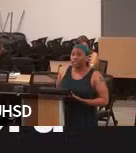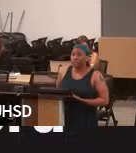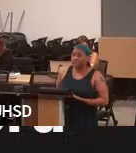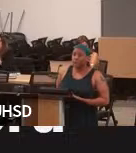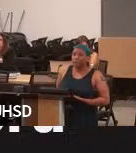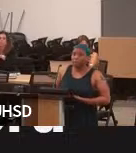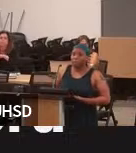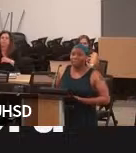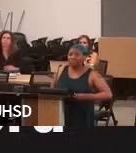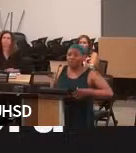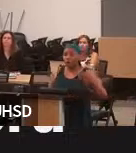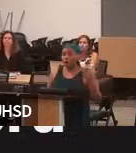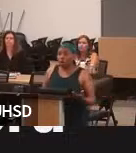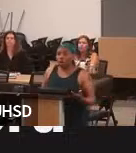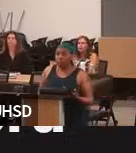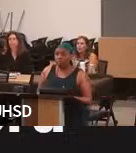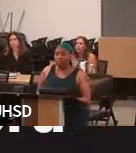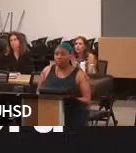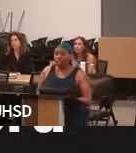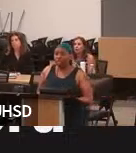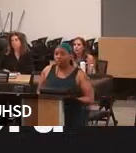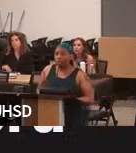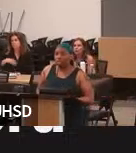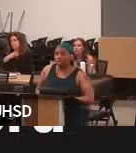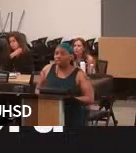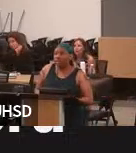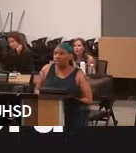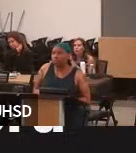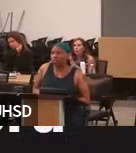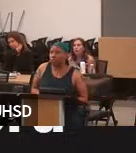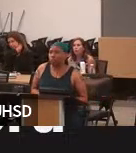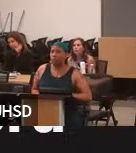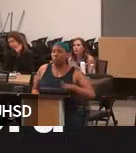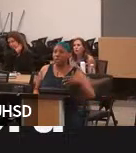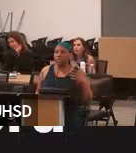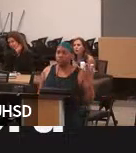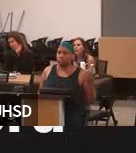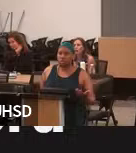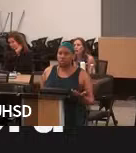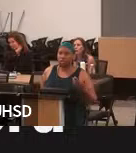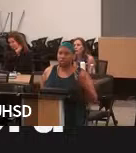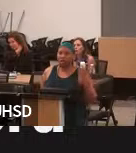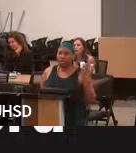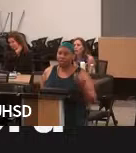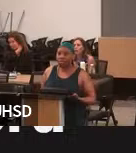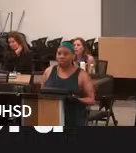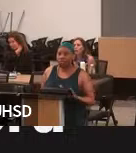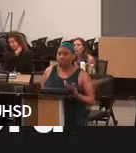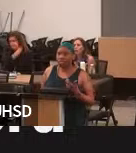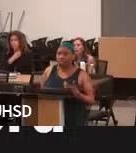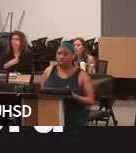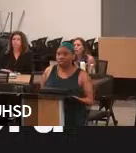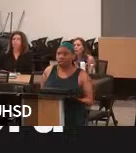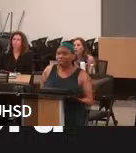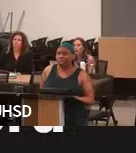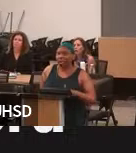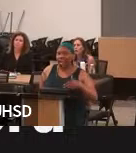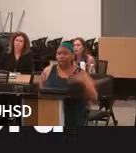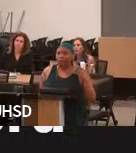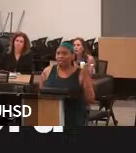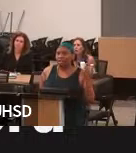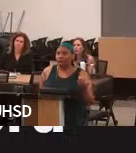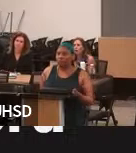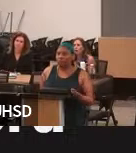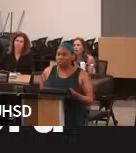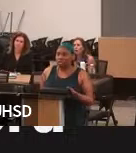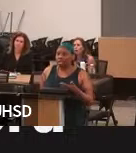in the district. It is my wholehearted belief that the N-word is allowed to be used way too loosely around campuses throughout the district. I hear